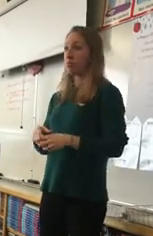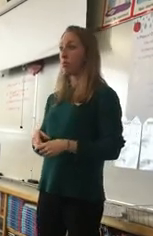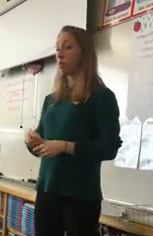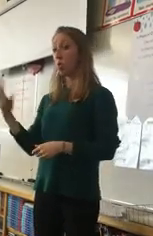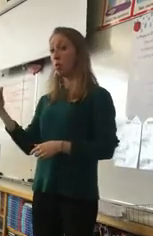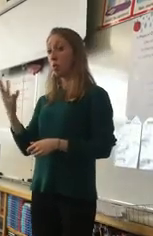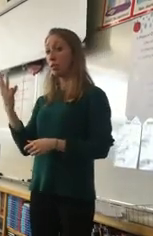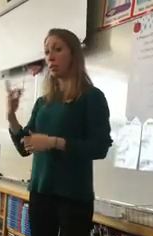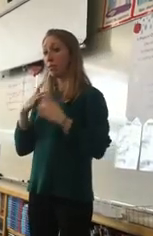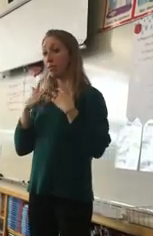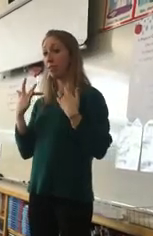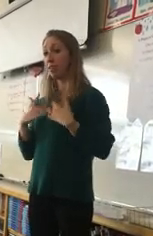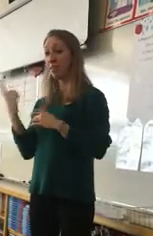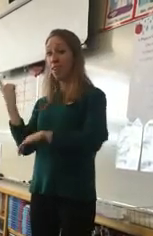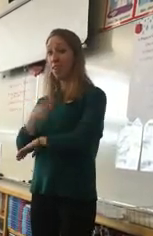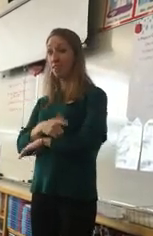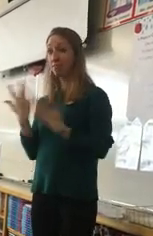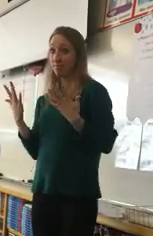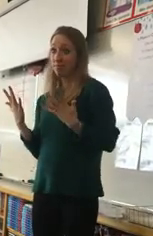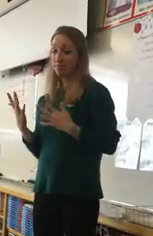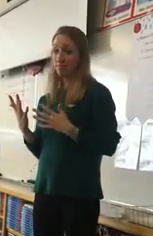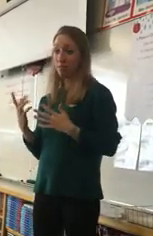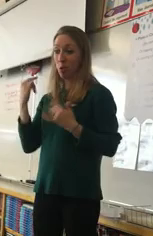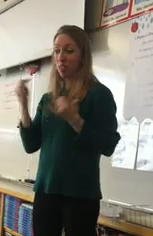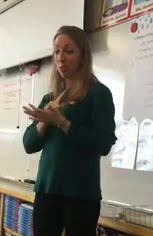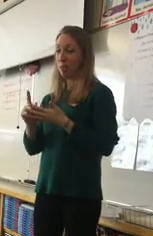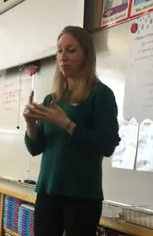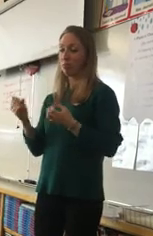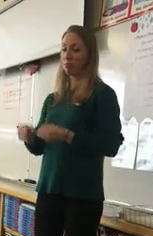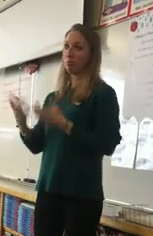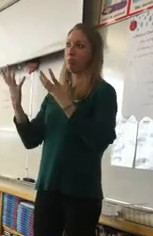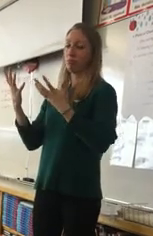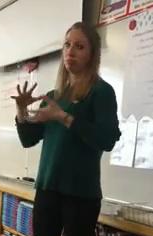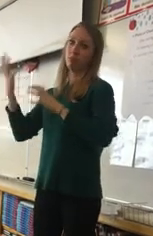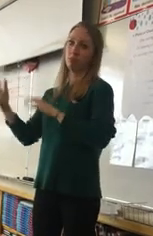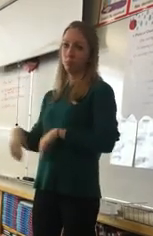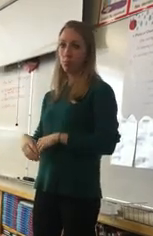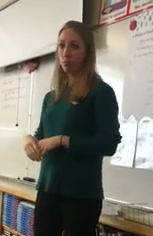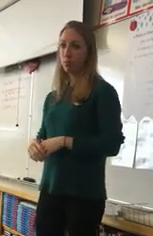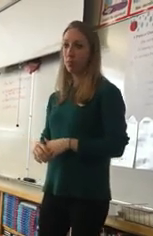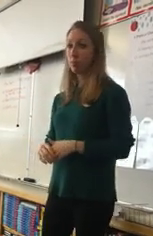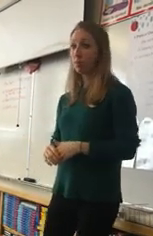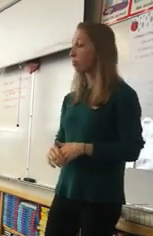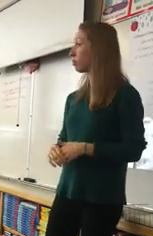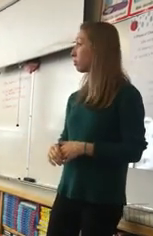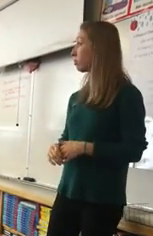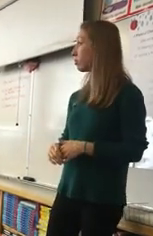So, like a crazy week. All right, let's go ahead, as you're all eating away